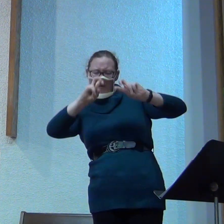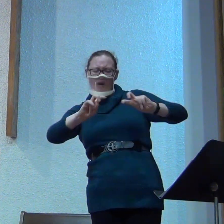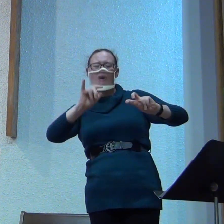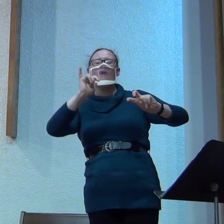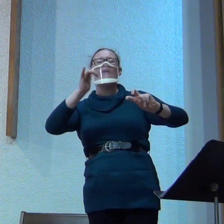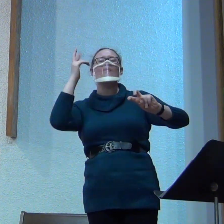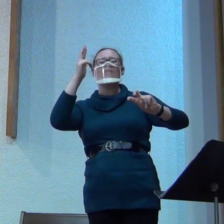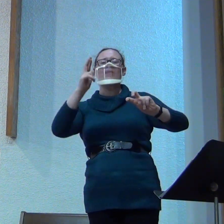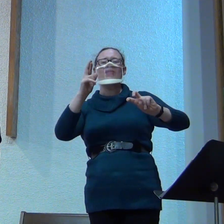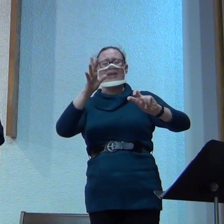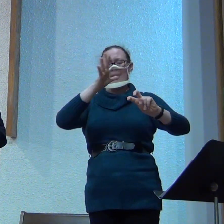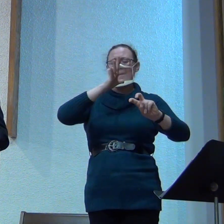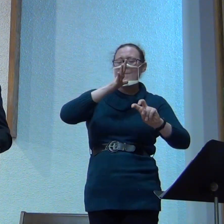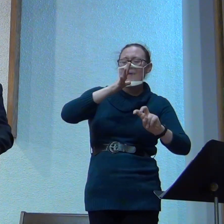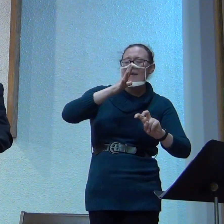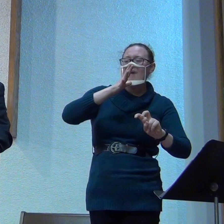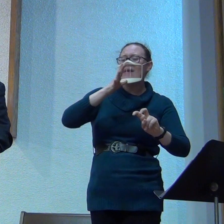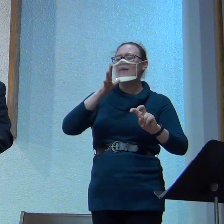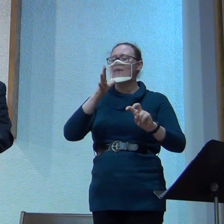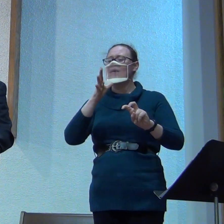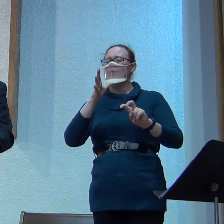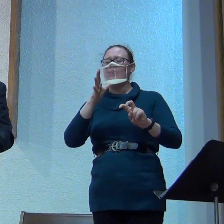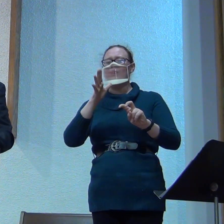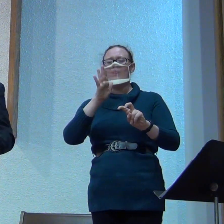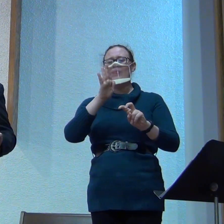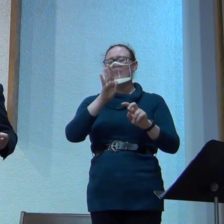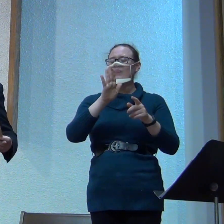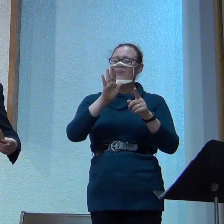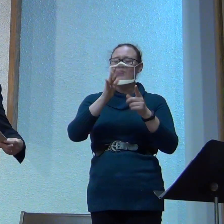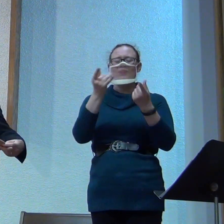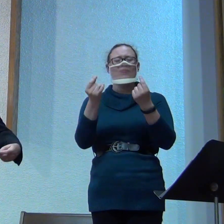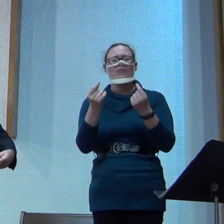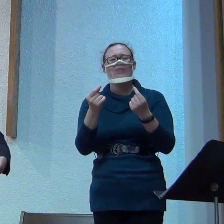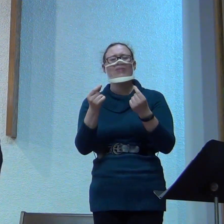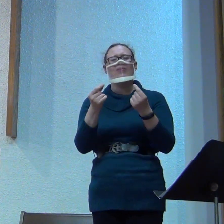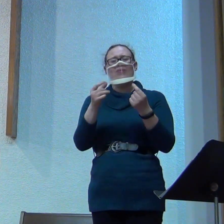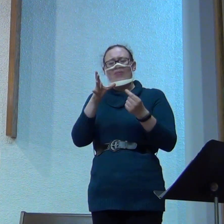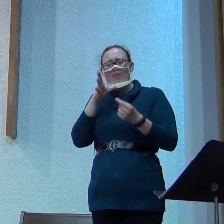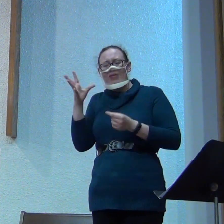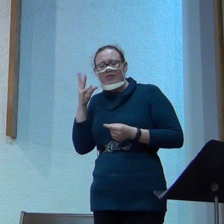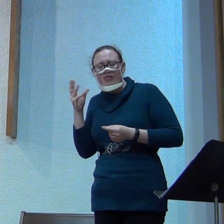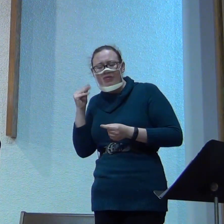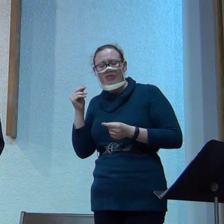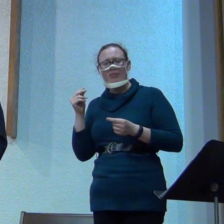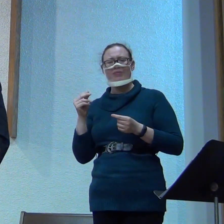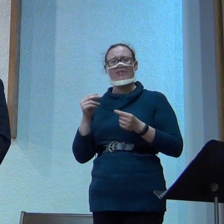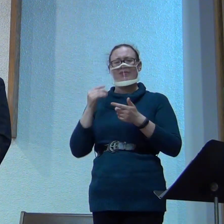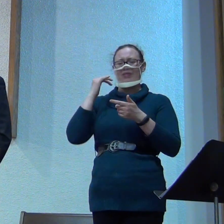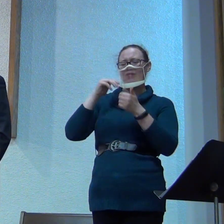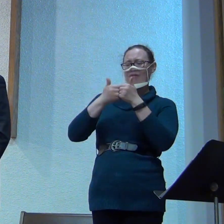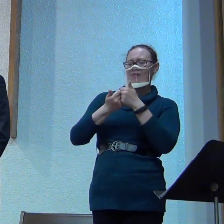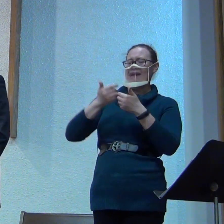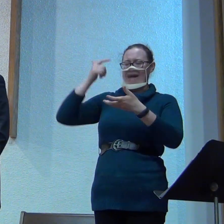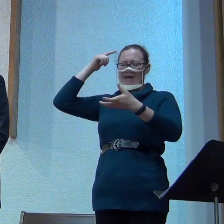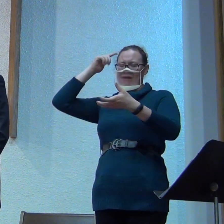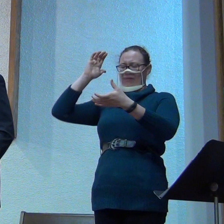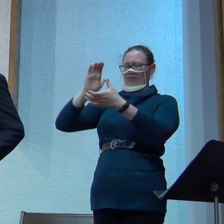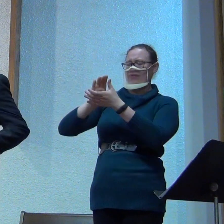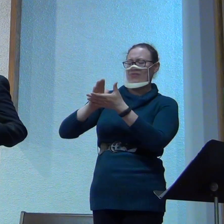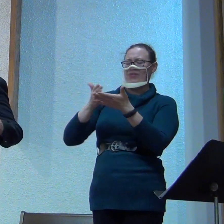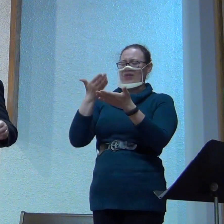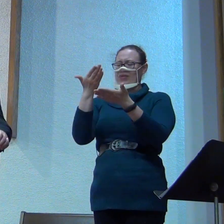not just about mothers and motherhood, but about the life of faith as we live it out